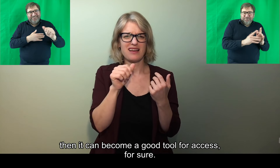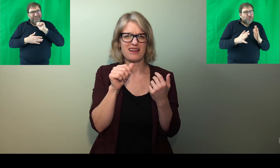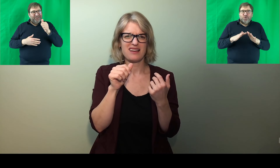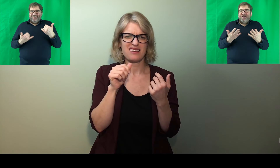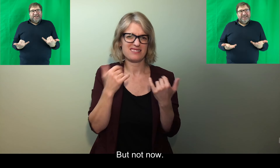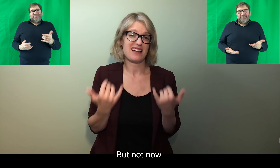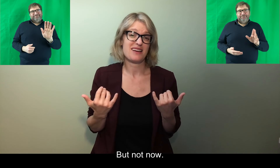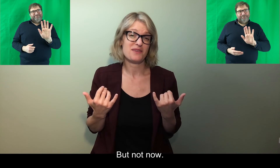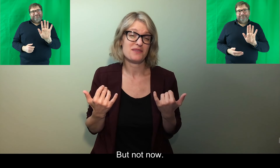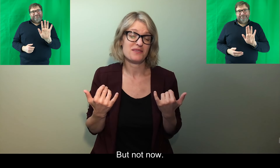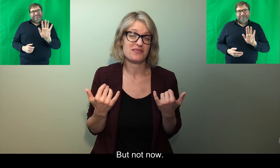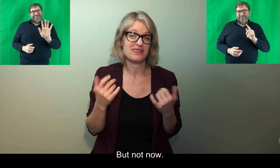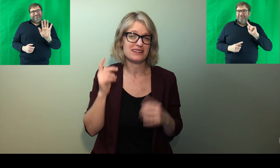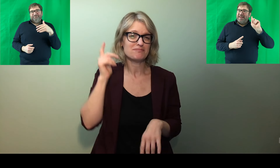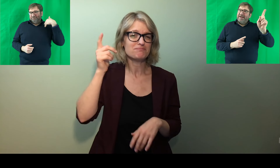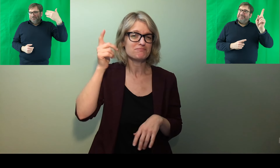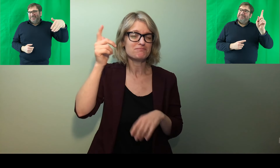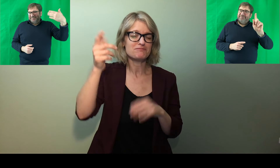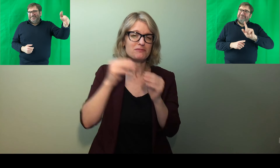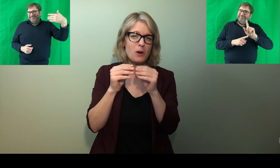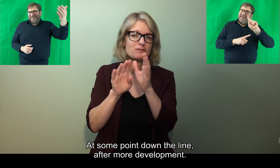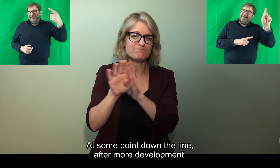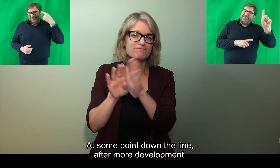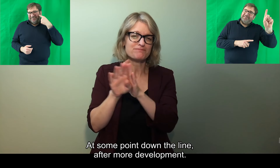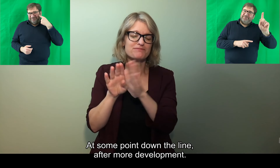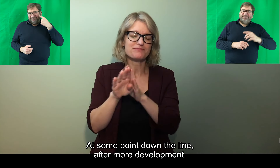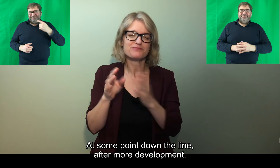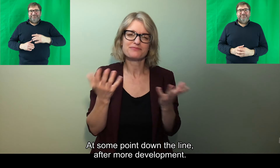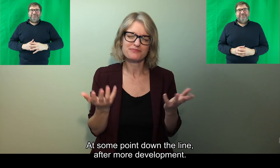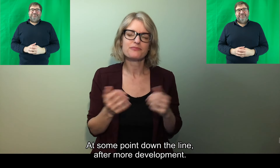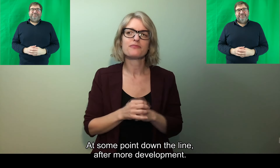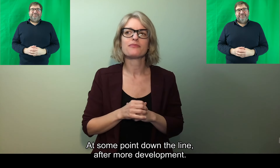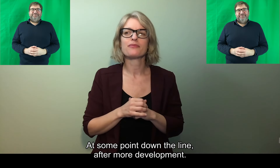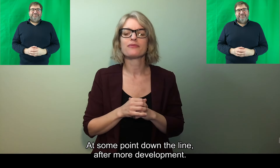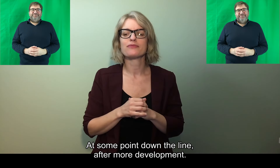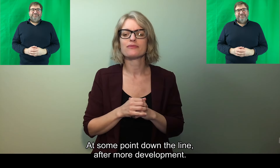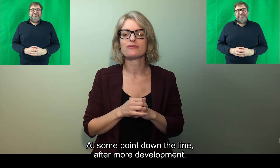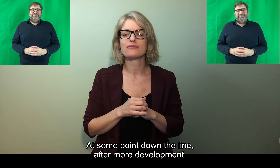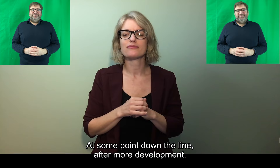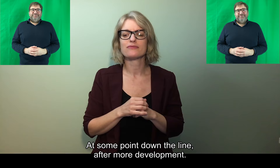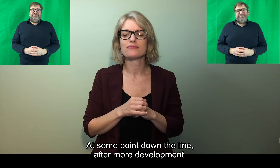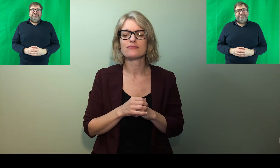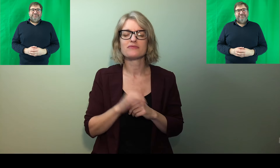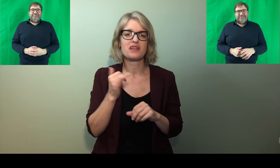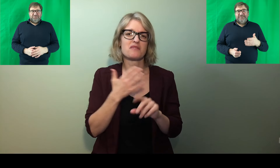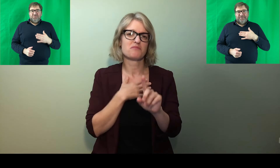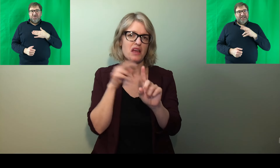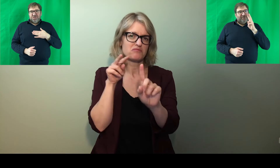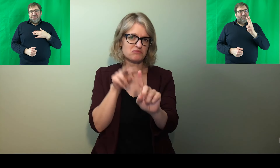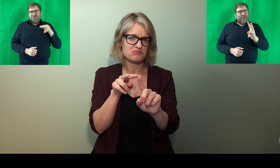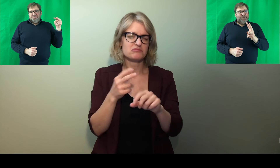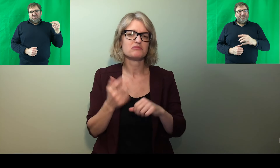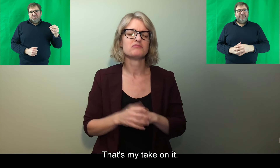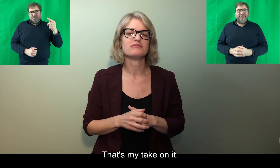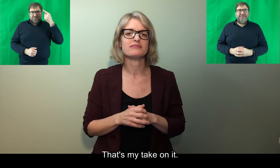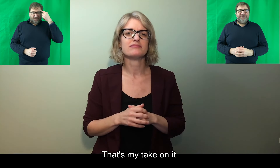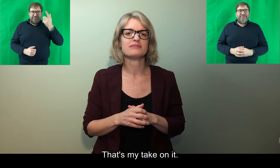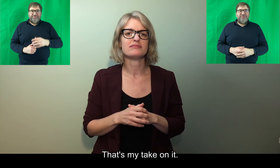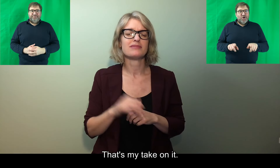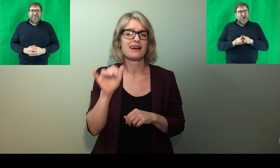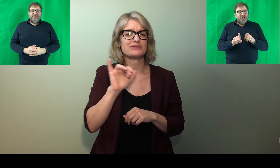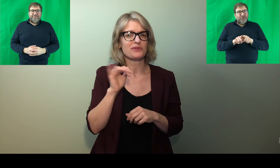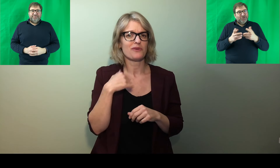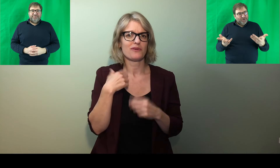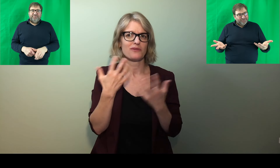sure, but not now. At some point down the line, after more development. That's my take